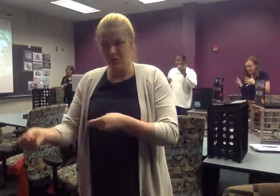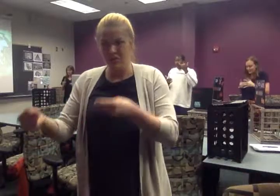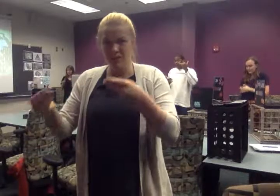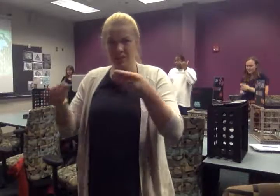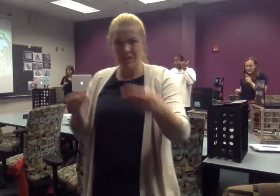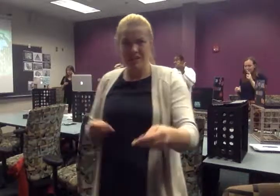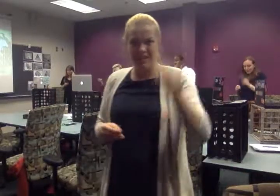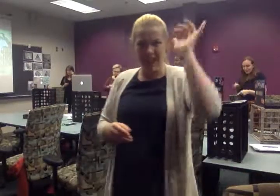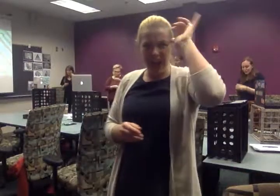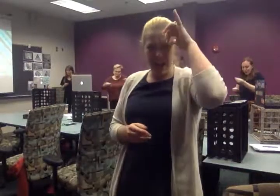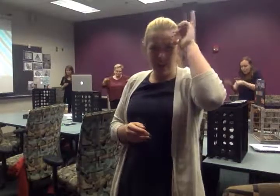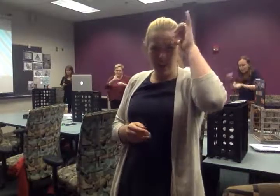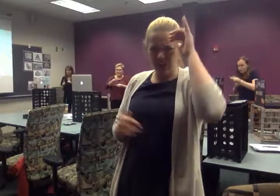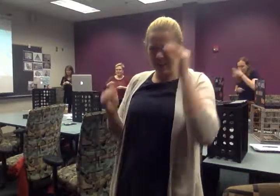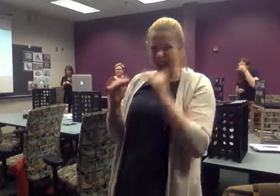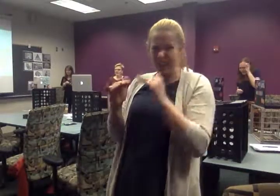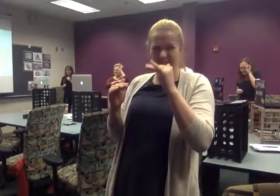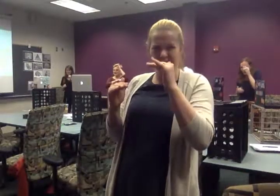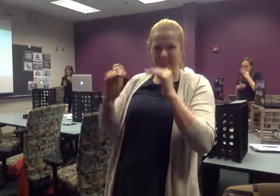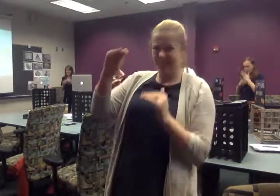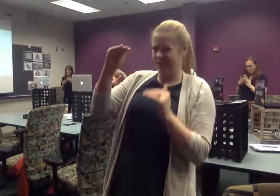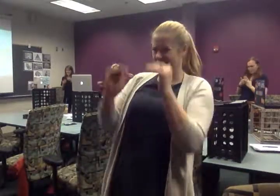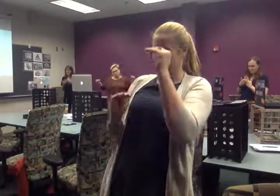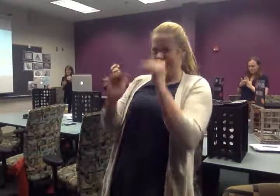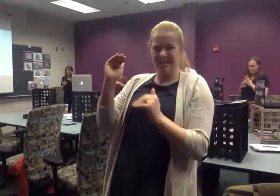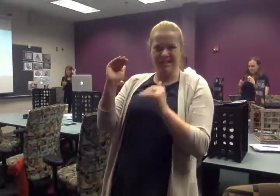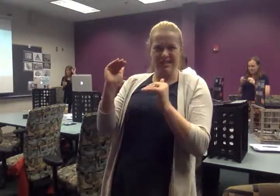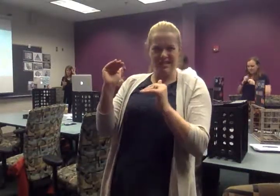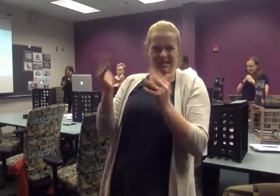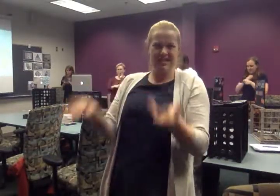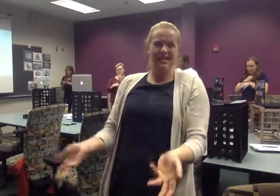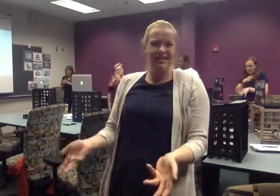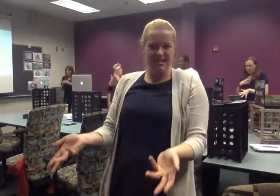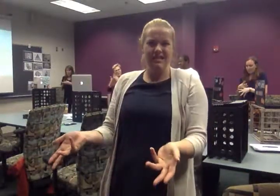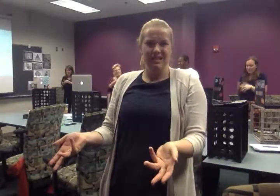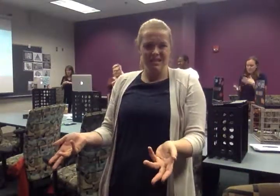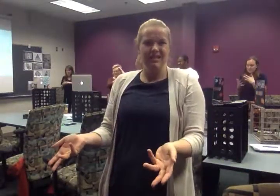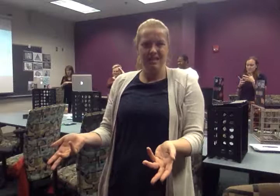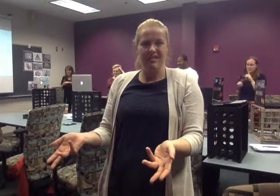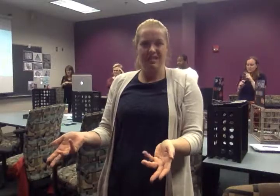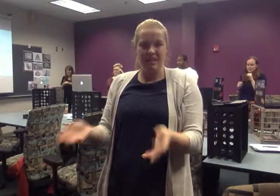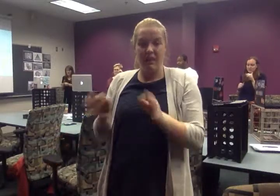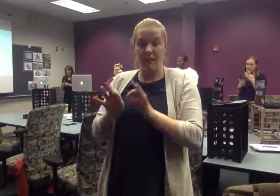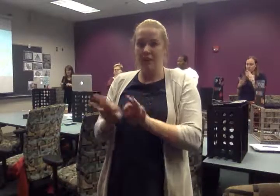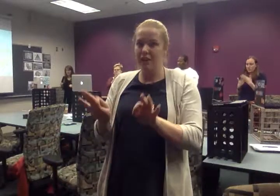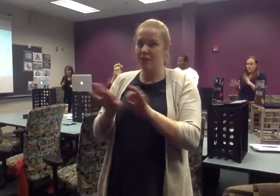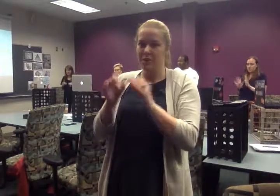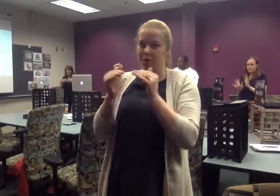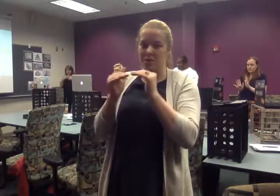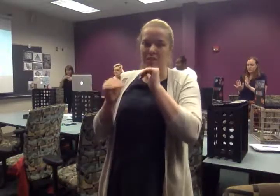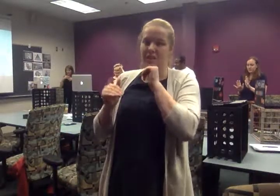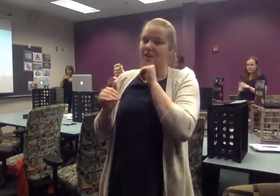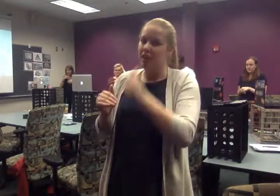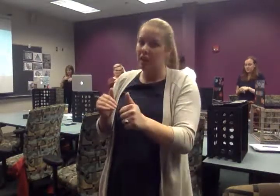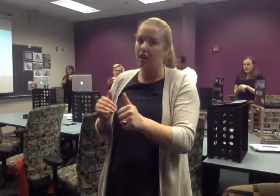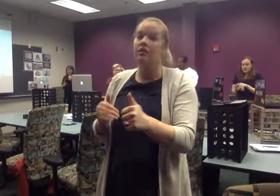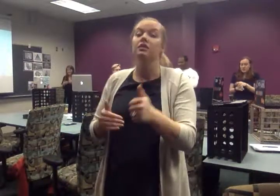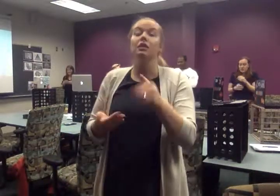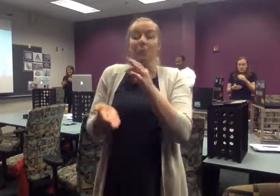cows, fairly messy. It's also very bad for the cow's health, and the cow loses a lot of its value because, it's no longer living. So that'll make sense, but it's